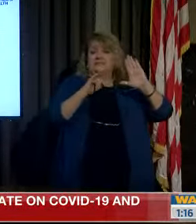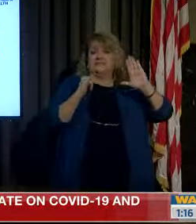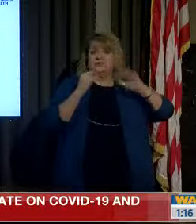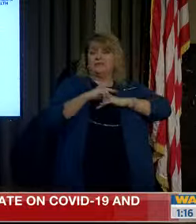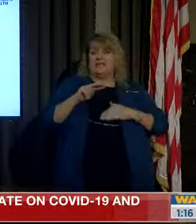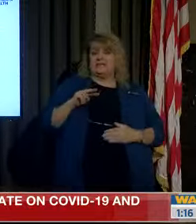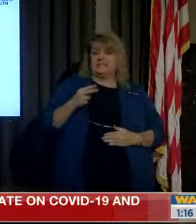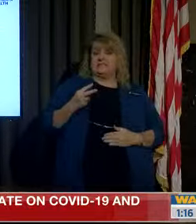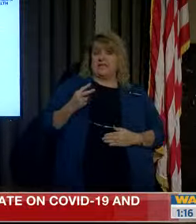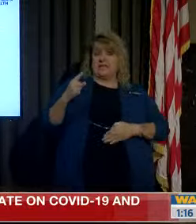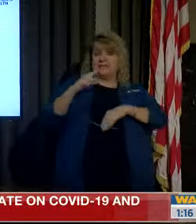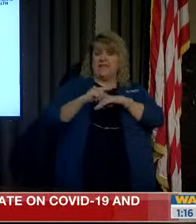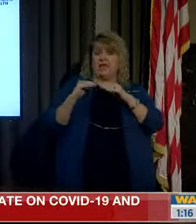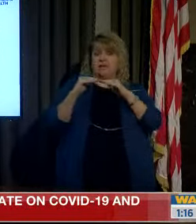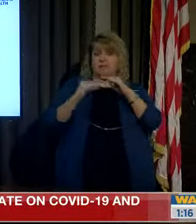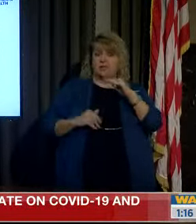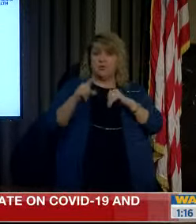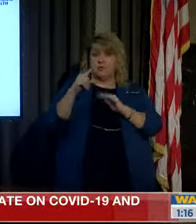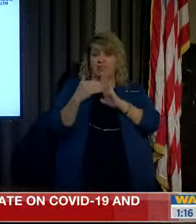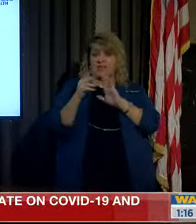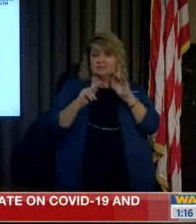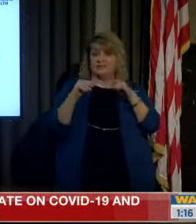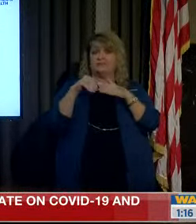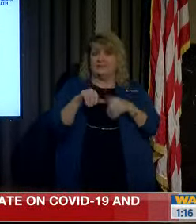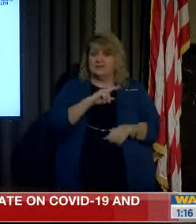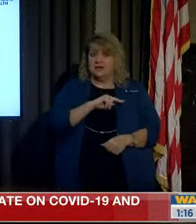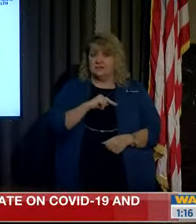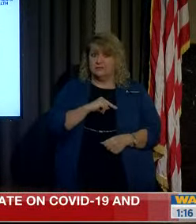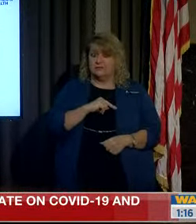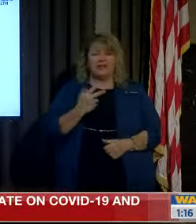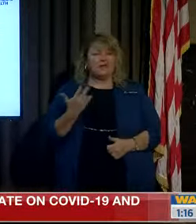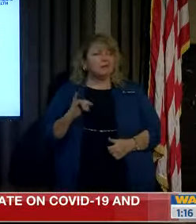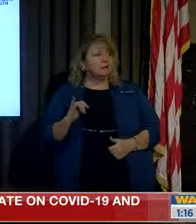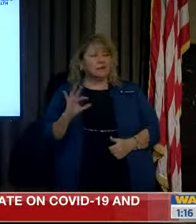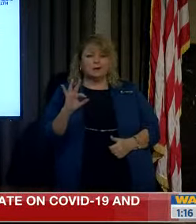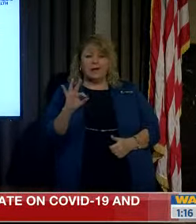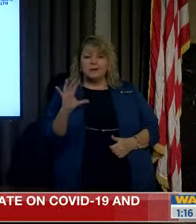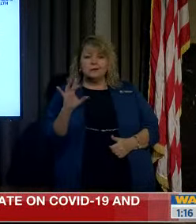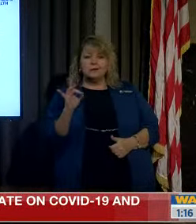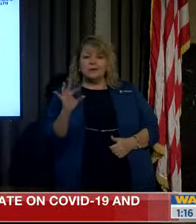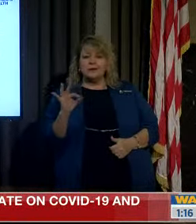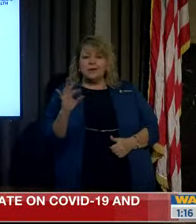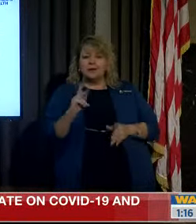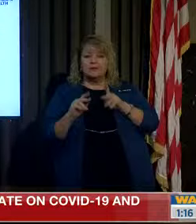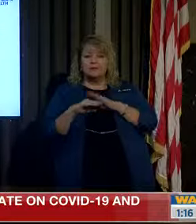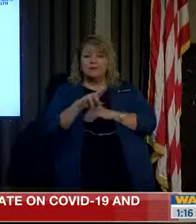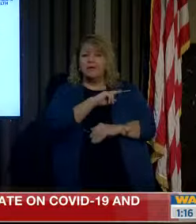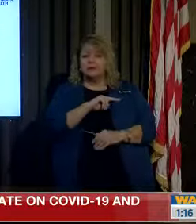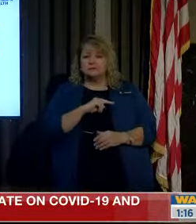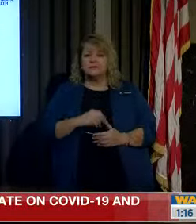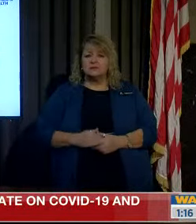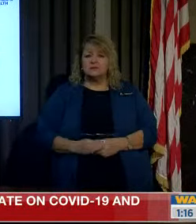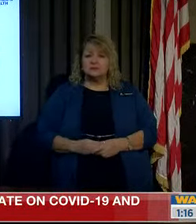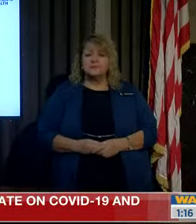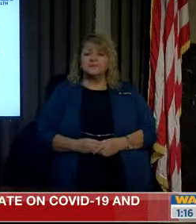been below 1,000 hospitalized patients. We're at 989 hospitalized COVID